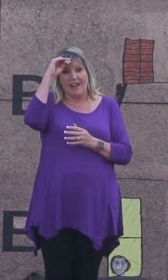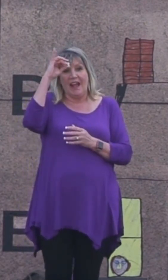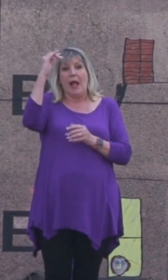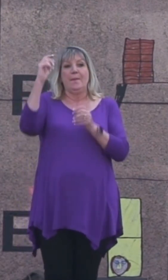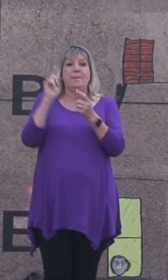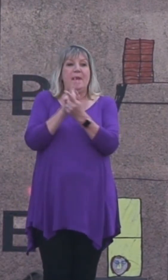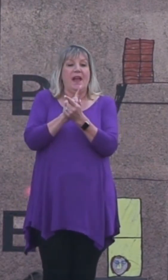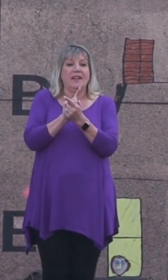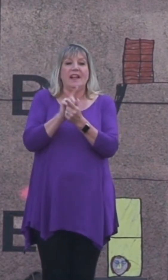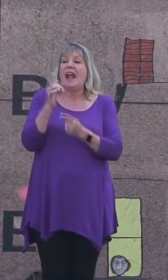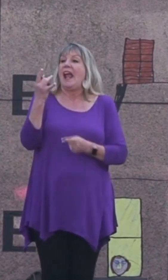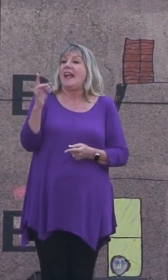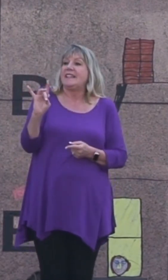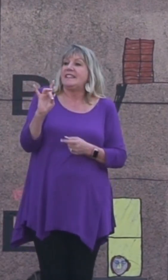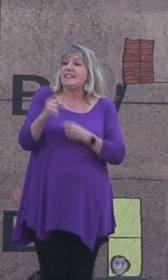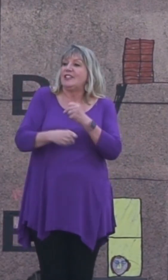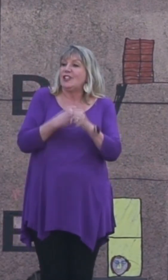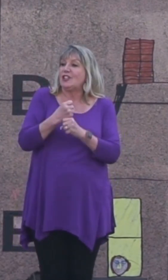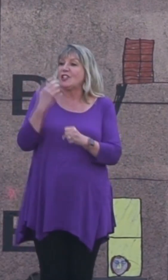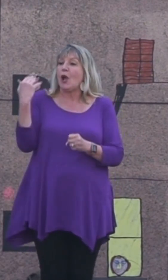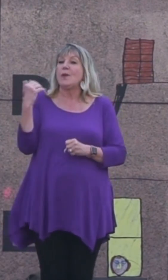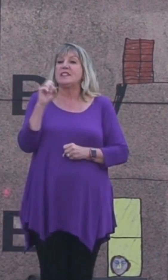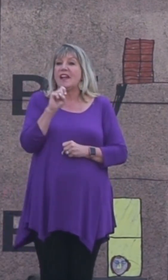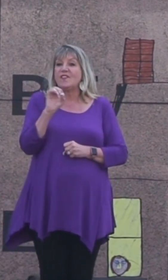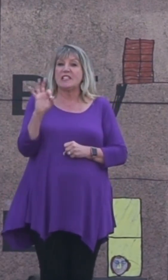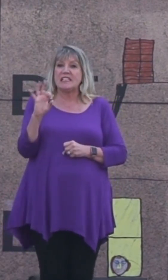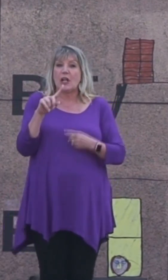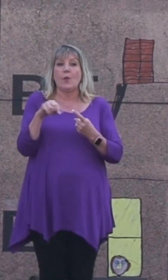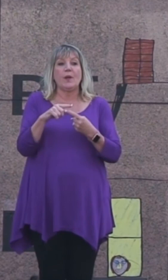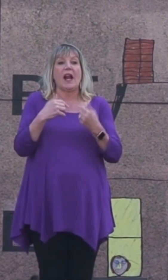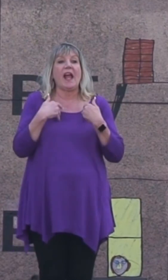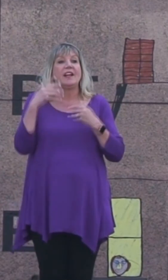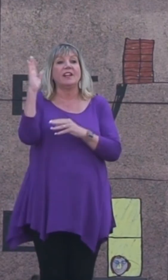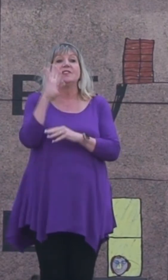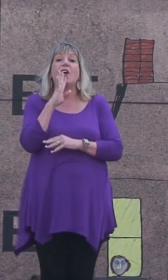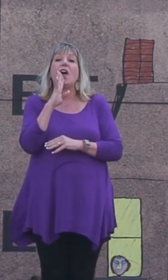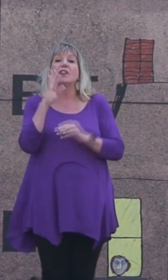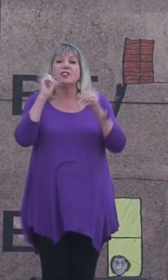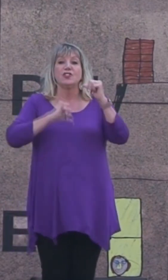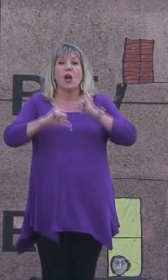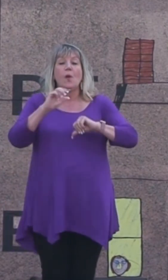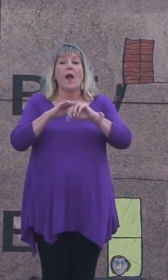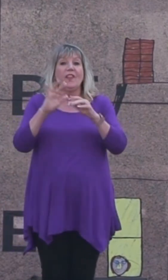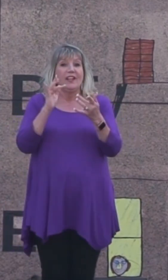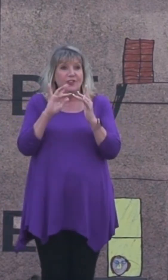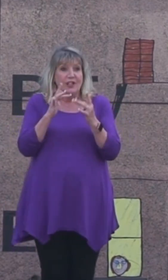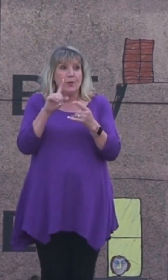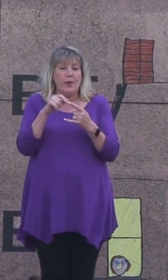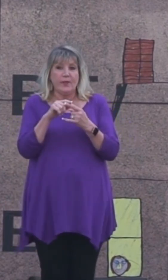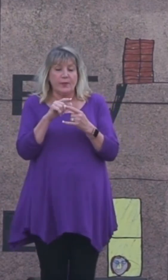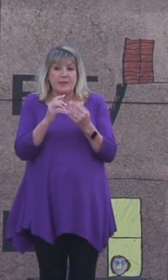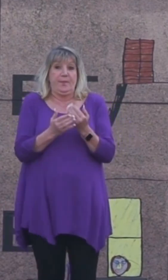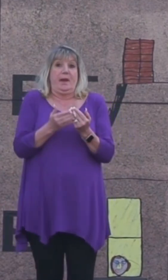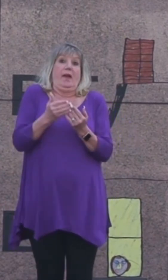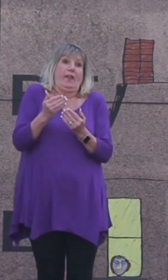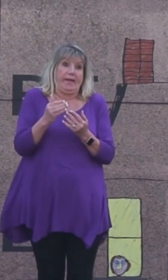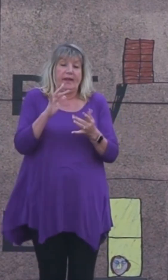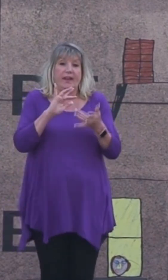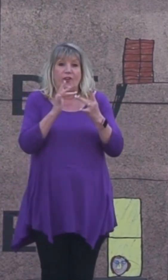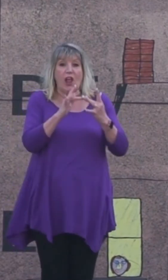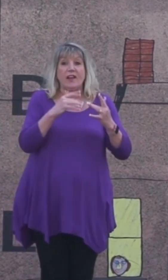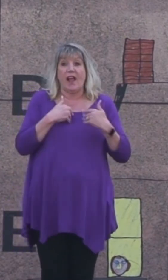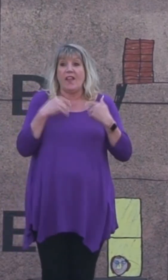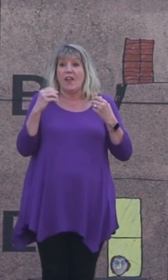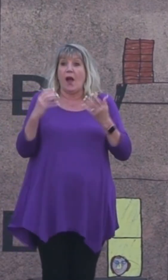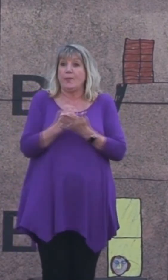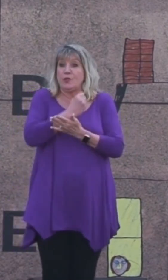I met like 18 years ago in San Francisco when I had a talk show on the internet, when there was barely an internet, and I had the